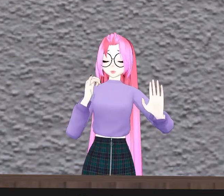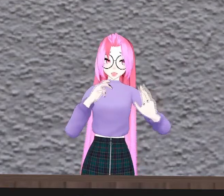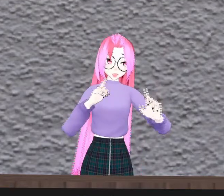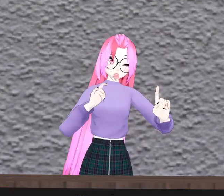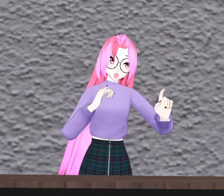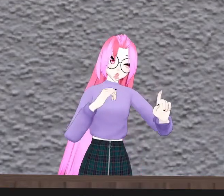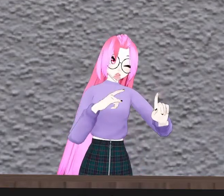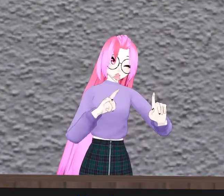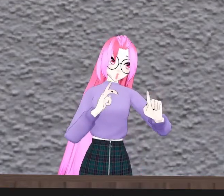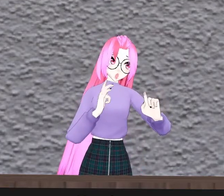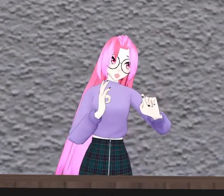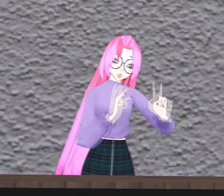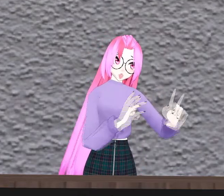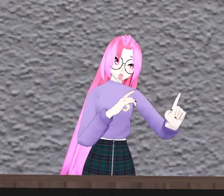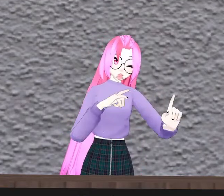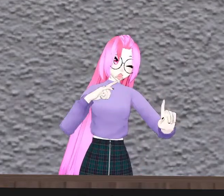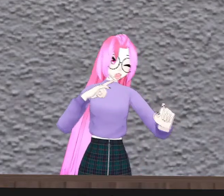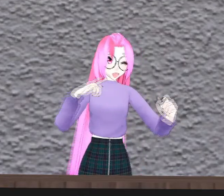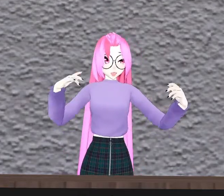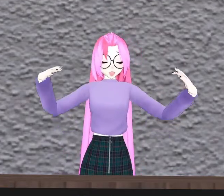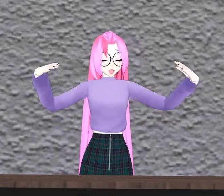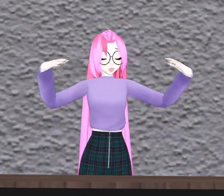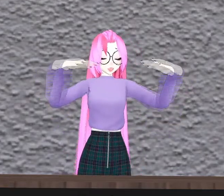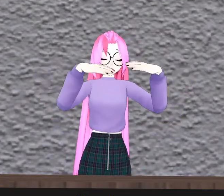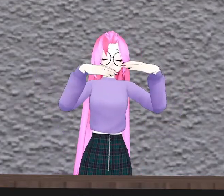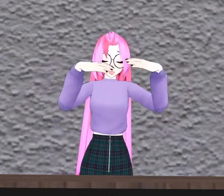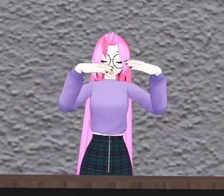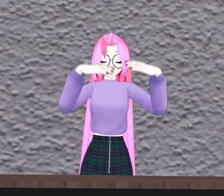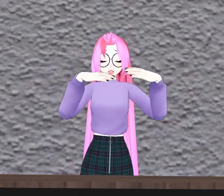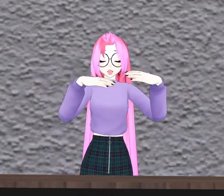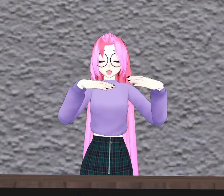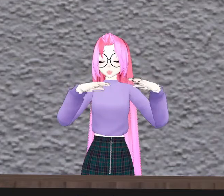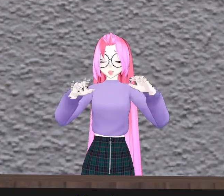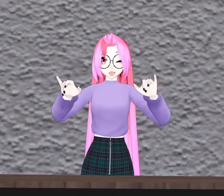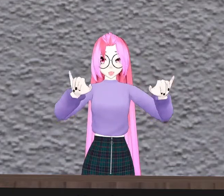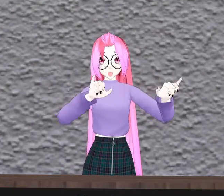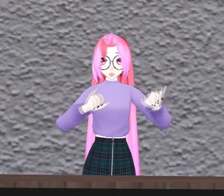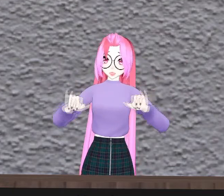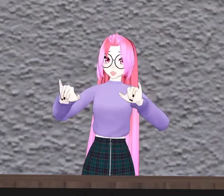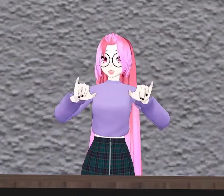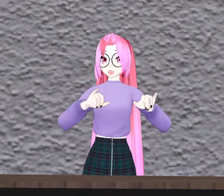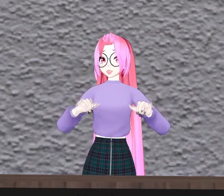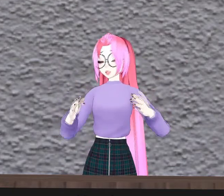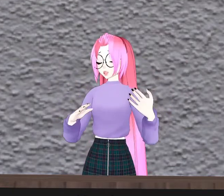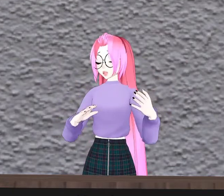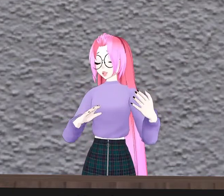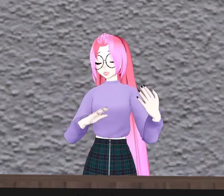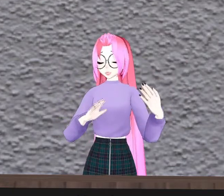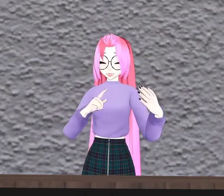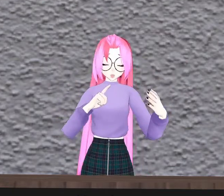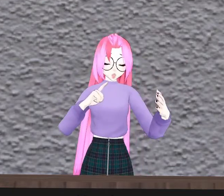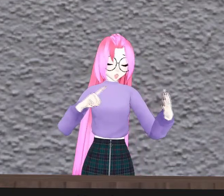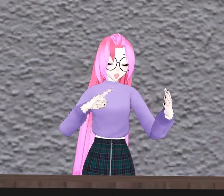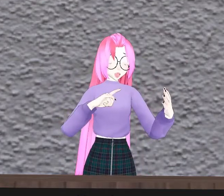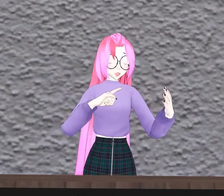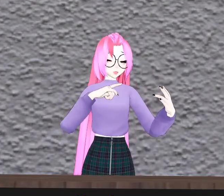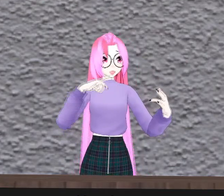It's important to respect deaf people as equals. We are all the same. It's not deaf